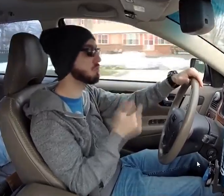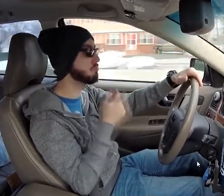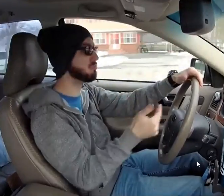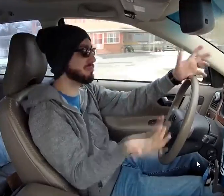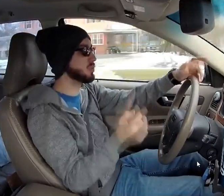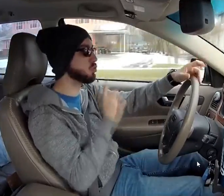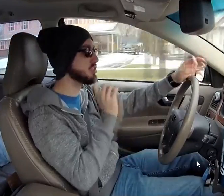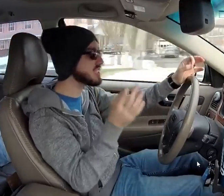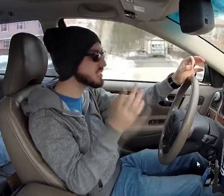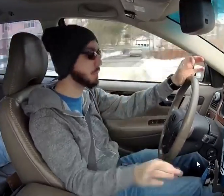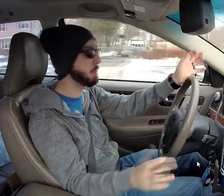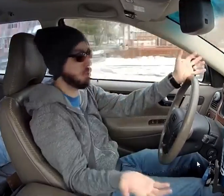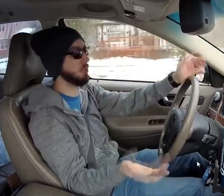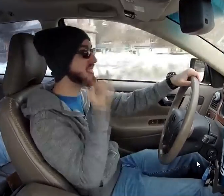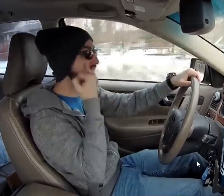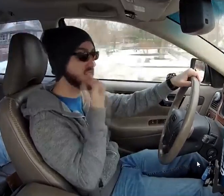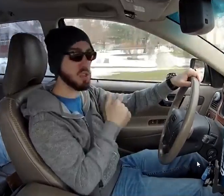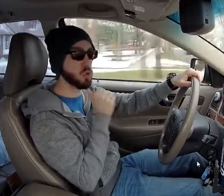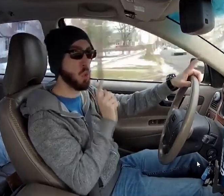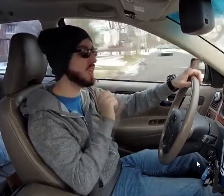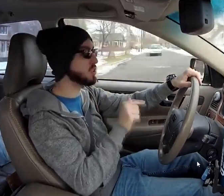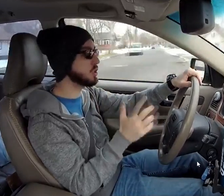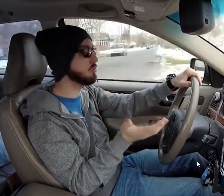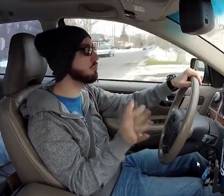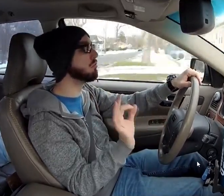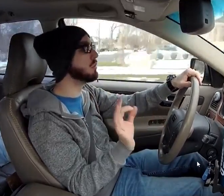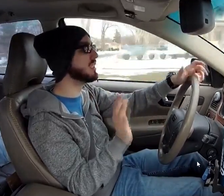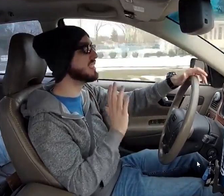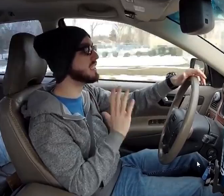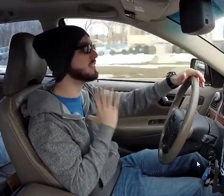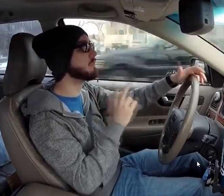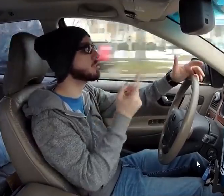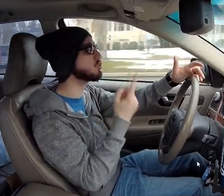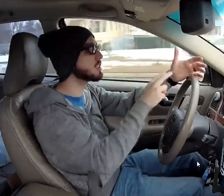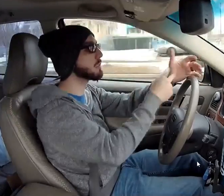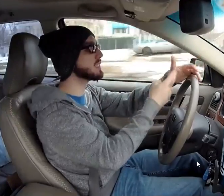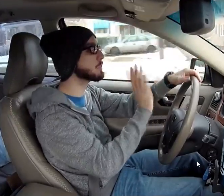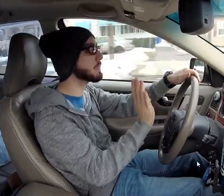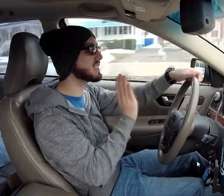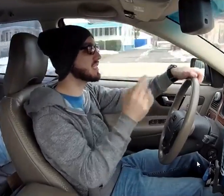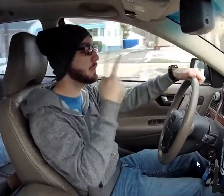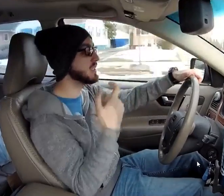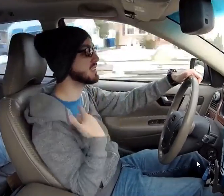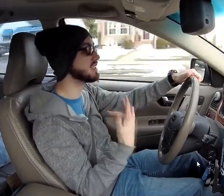Normally it's really easy. You just give them a piece of paper with your order. And if they don't answer,